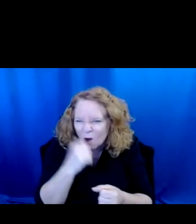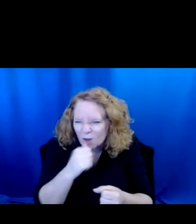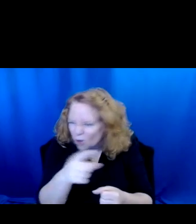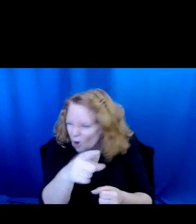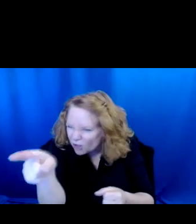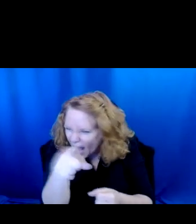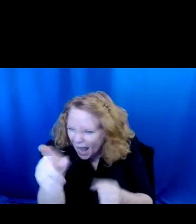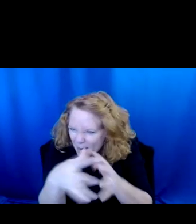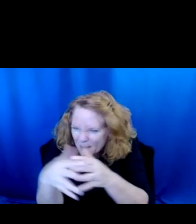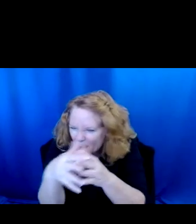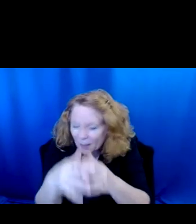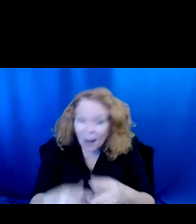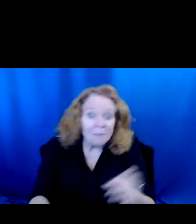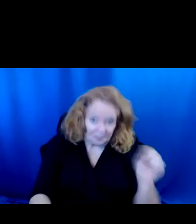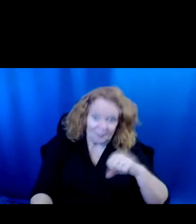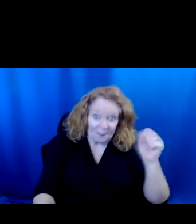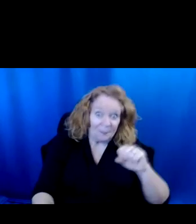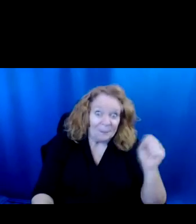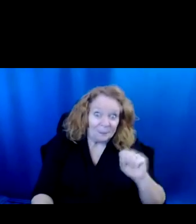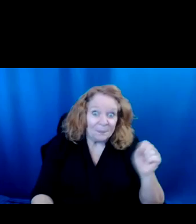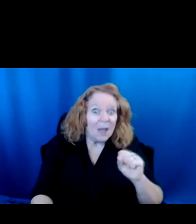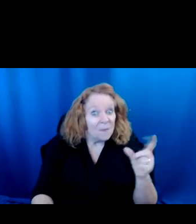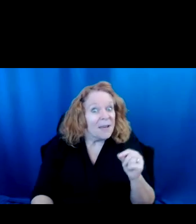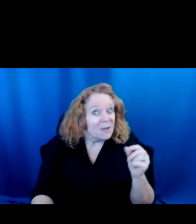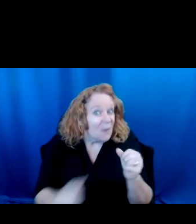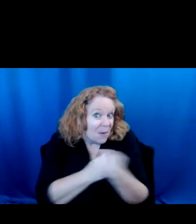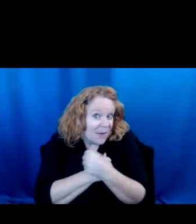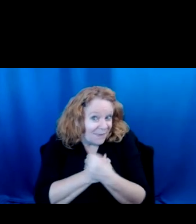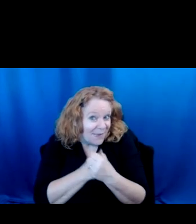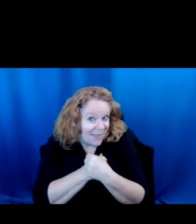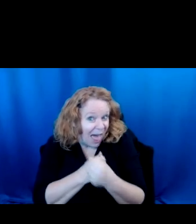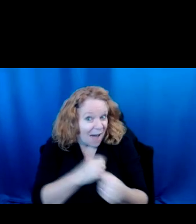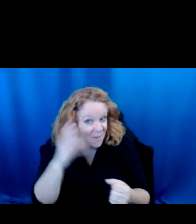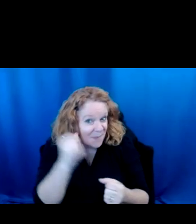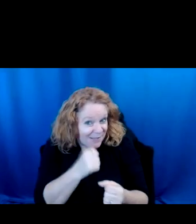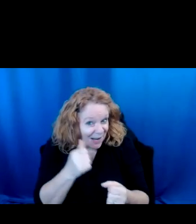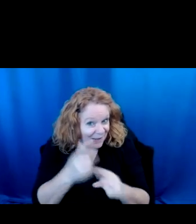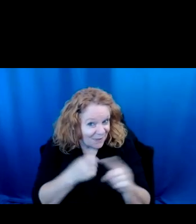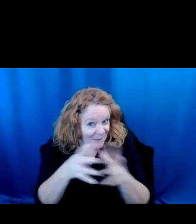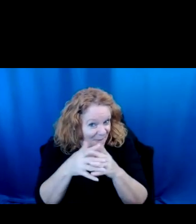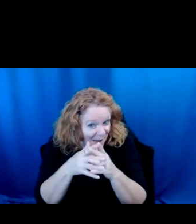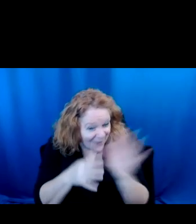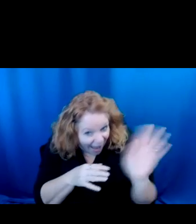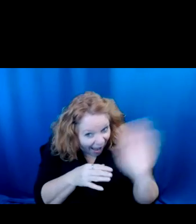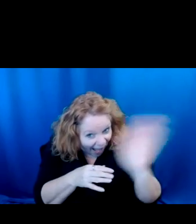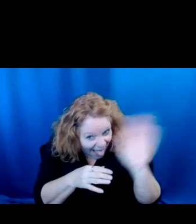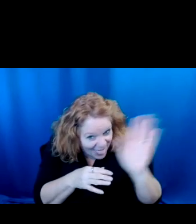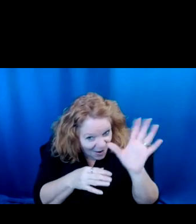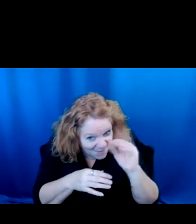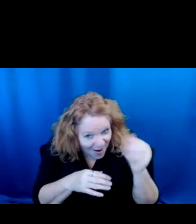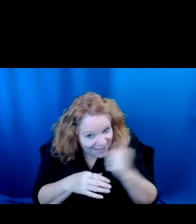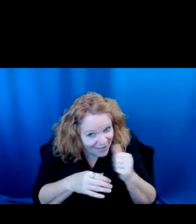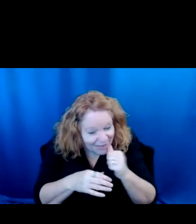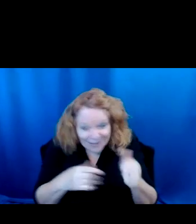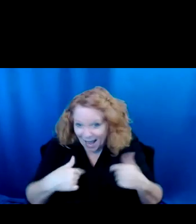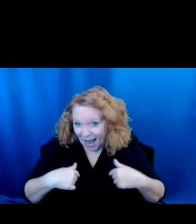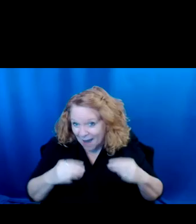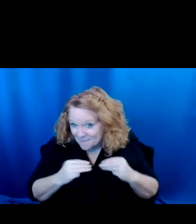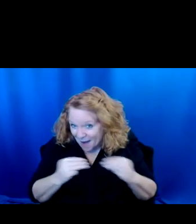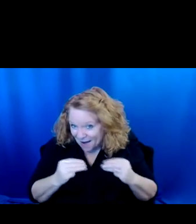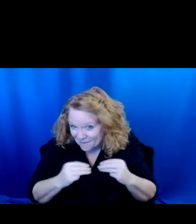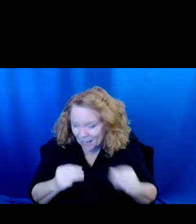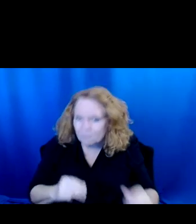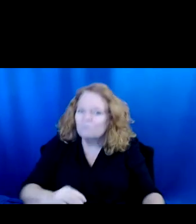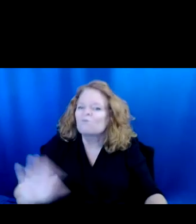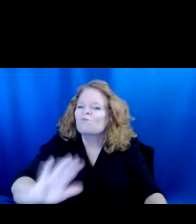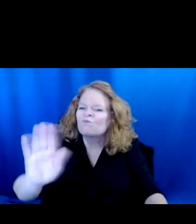America. Yes, we do. We love all the boys and girls from America. Hello, boys and girls. It's Little Marvin. Oh,